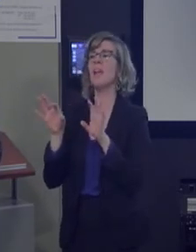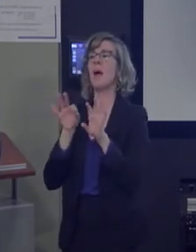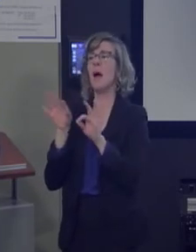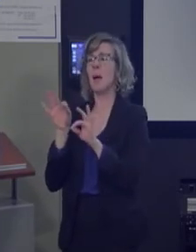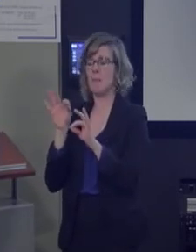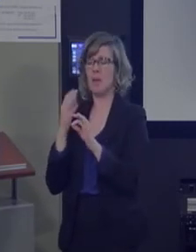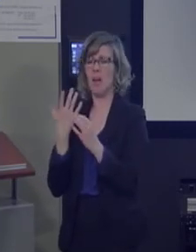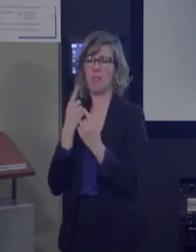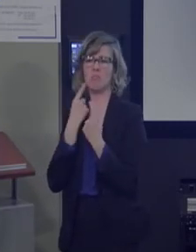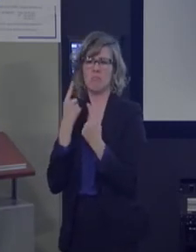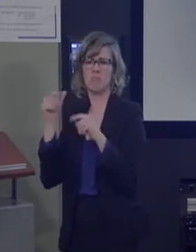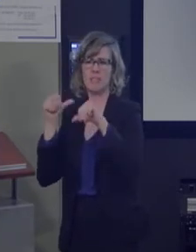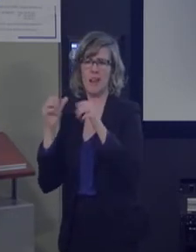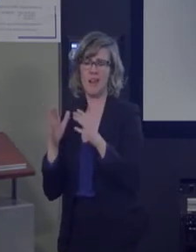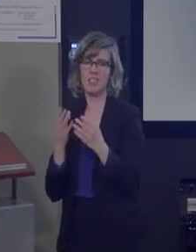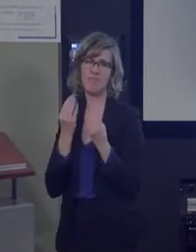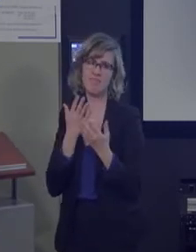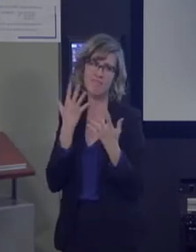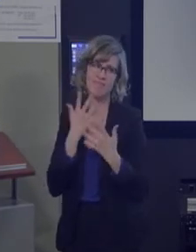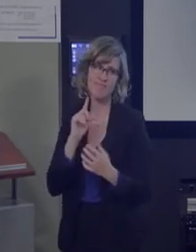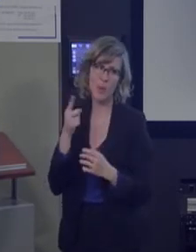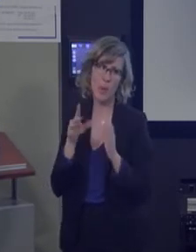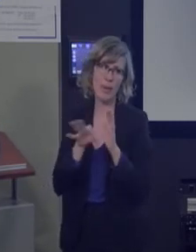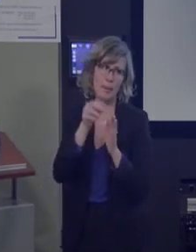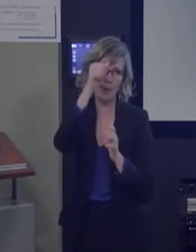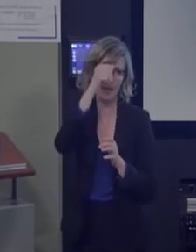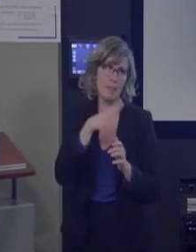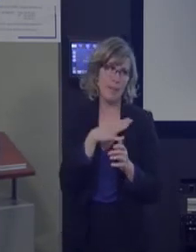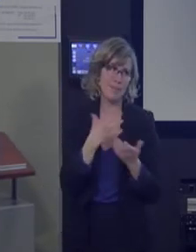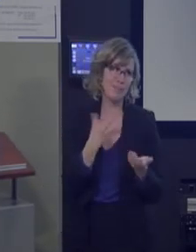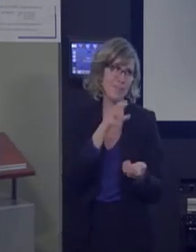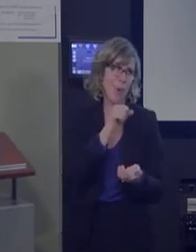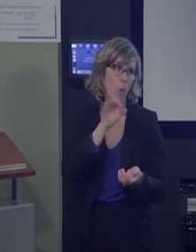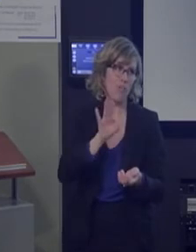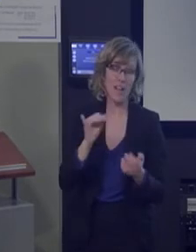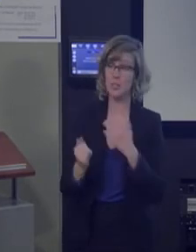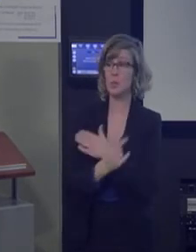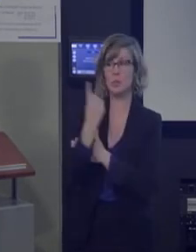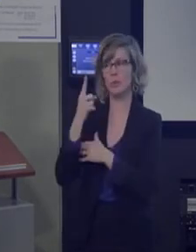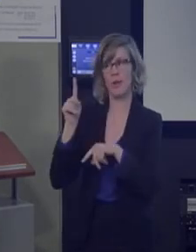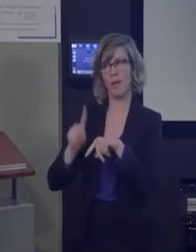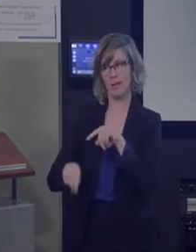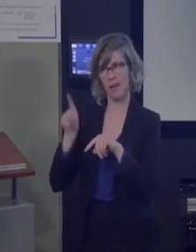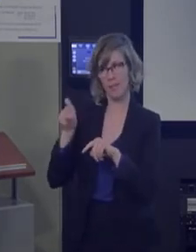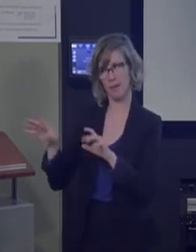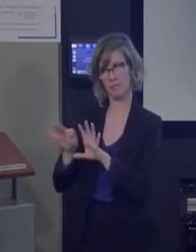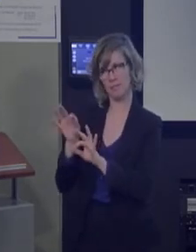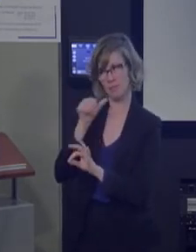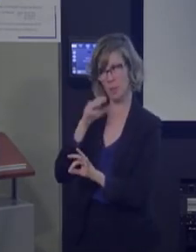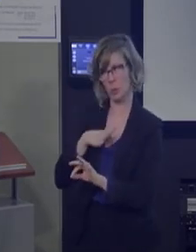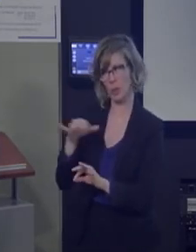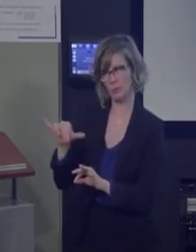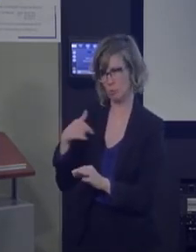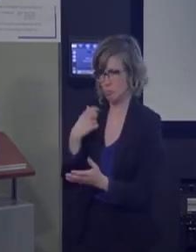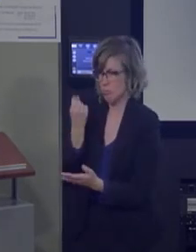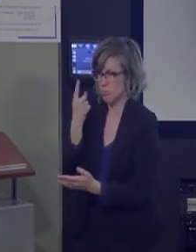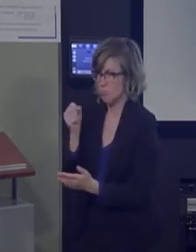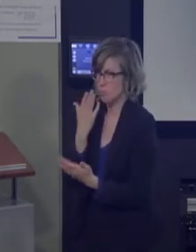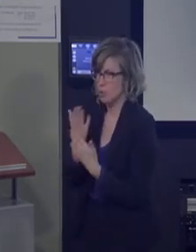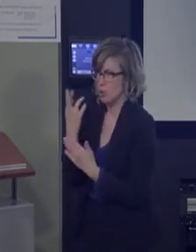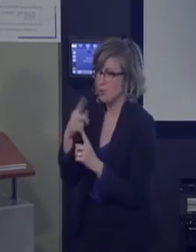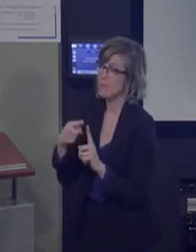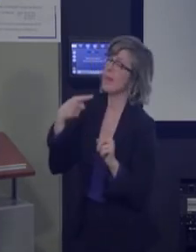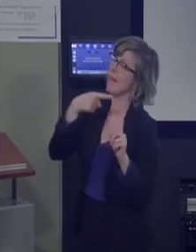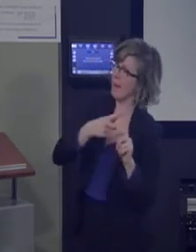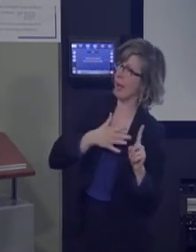males. This is probably old-fashioned. You can't get away with this anymore. You have to include some female scientists, and for good reason. He